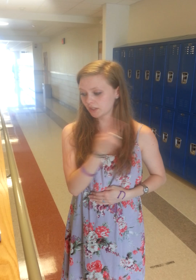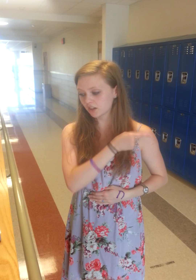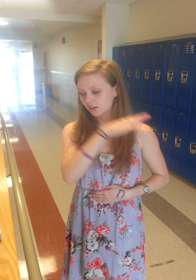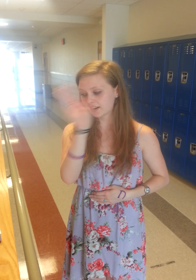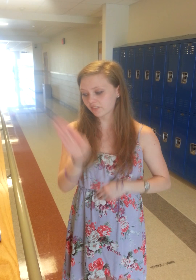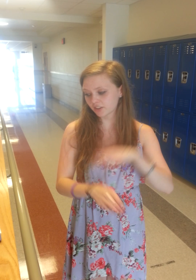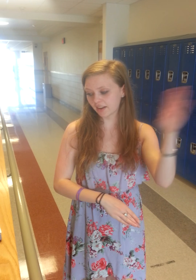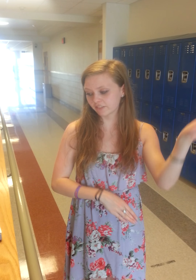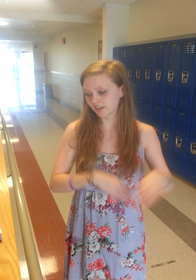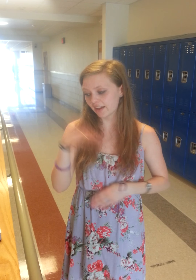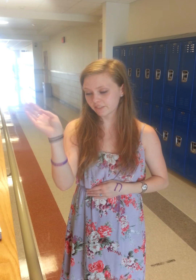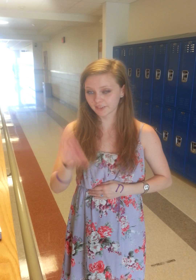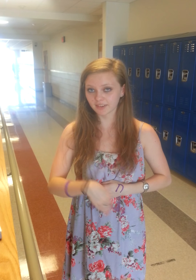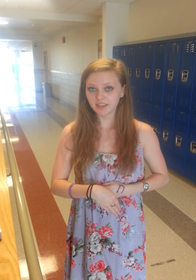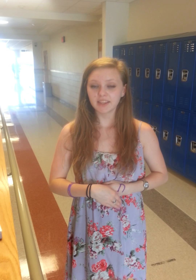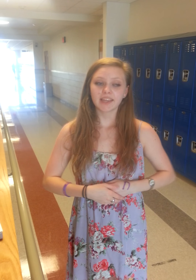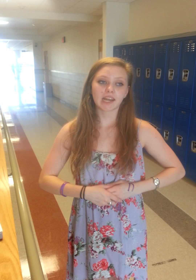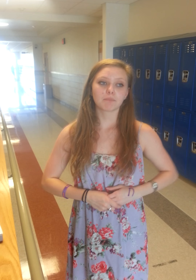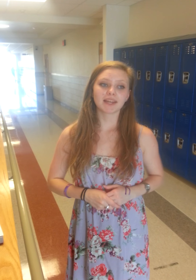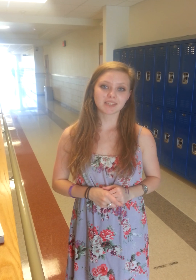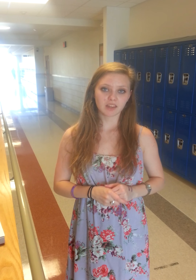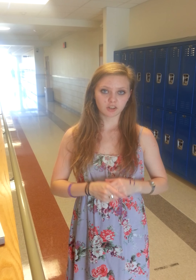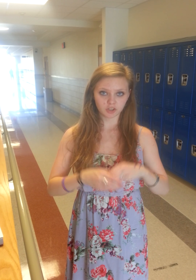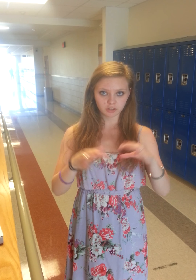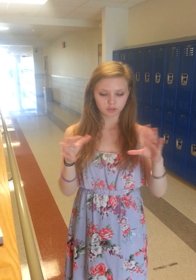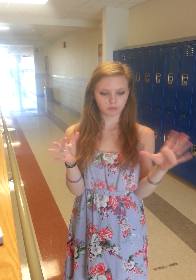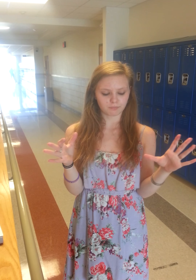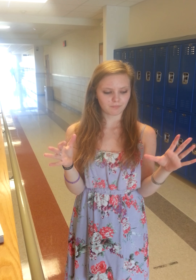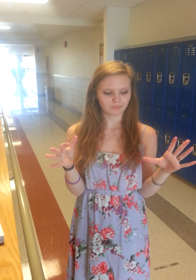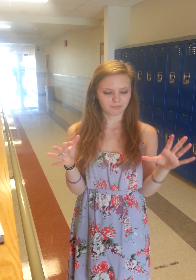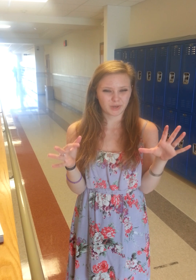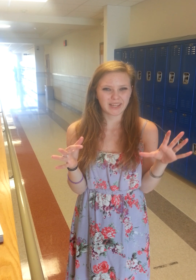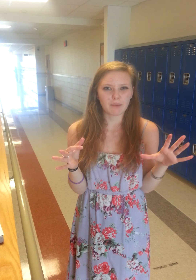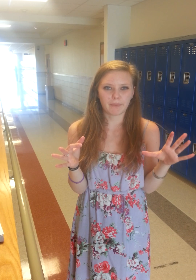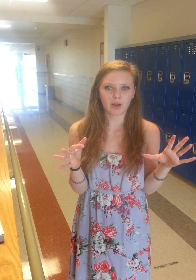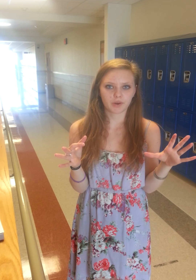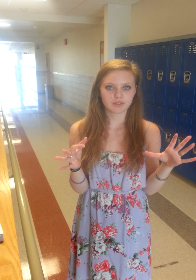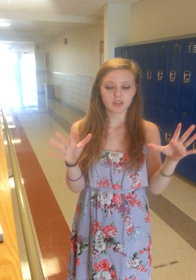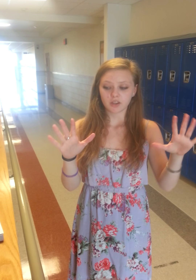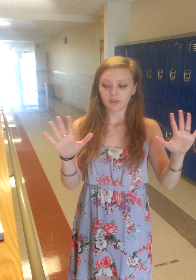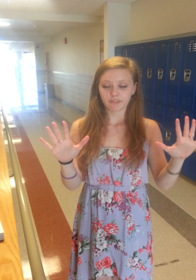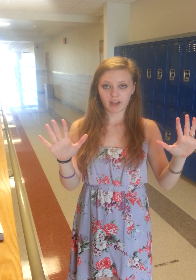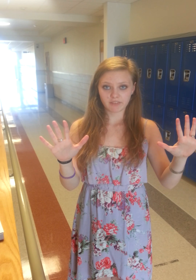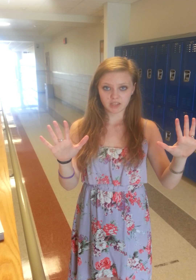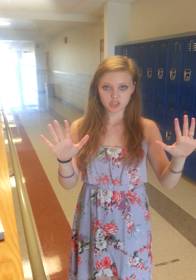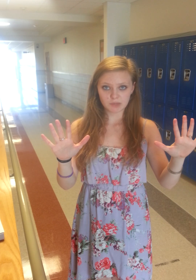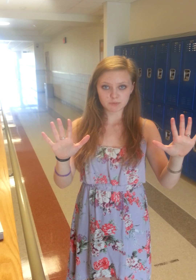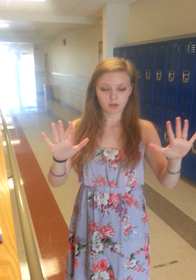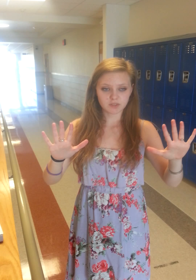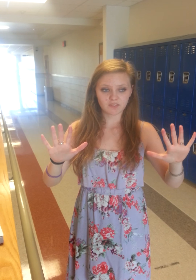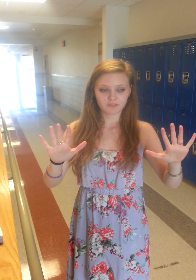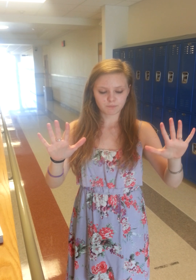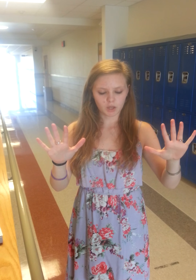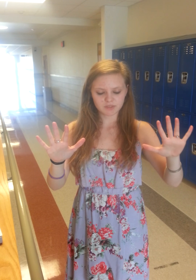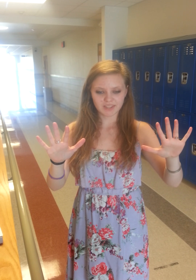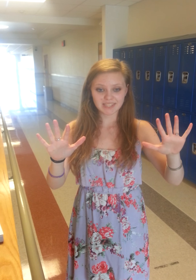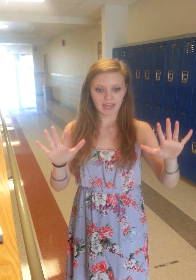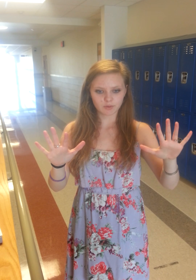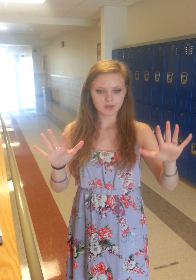are never, ever, ever getting back together. You're going to do break up backwards. 5 hand shapes, palms facing out.